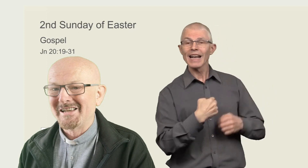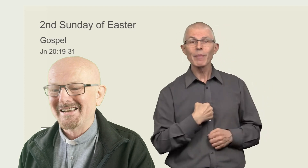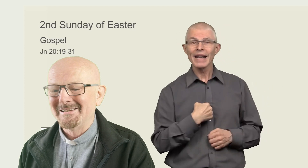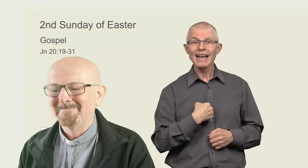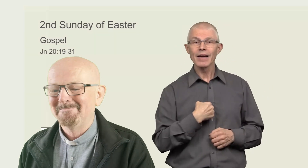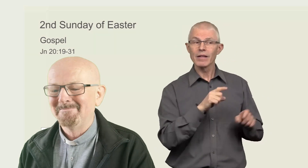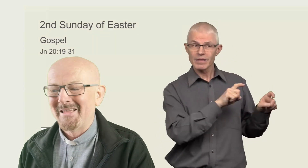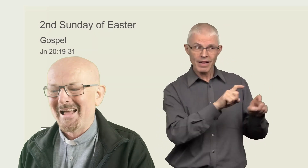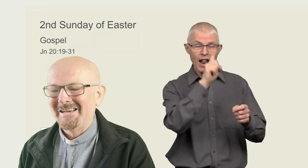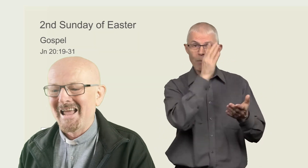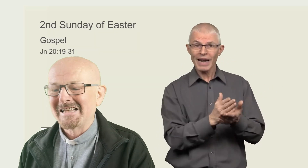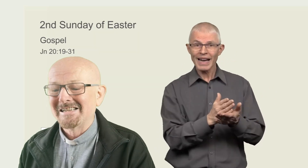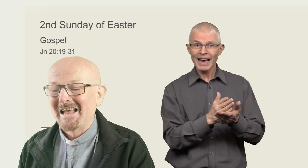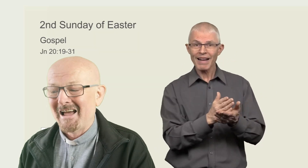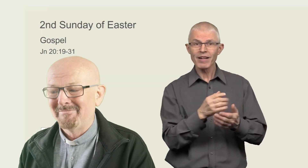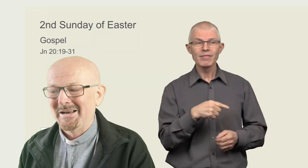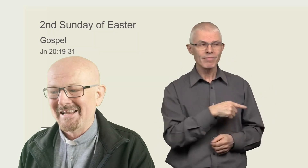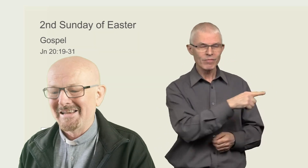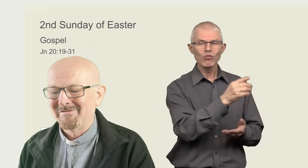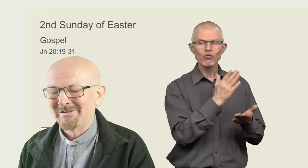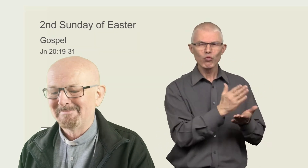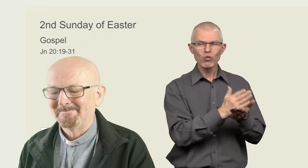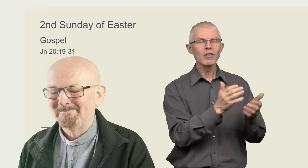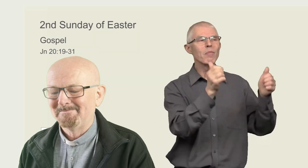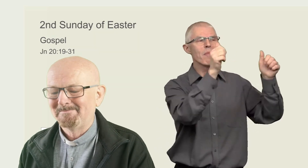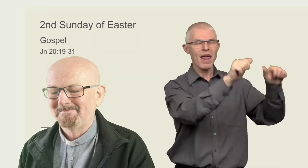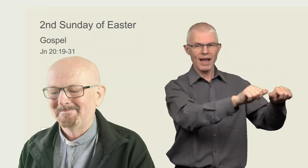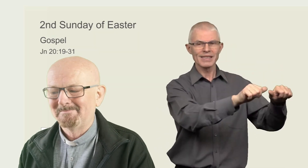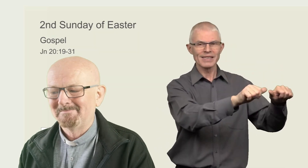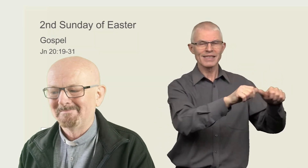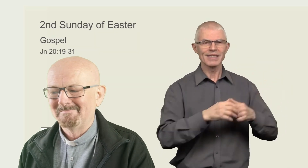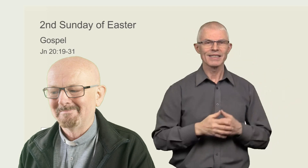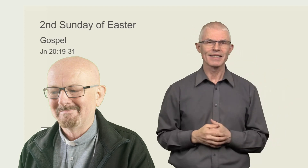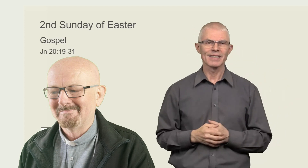not seen and yet have believed."